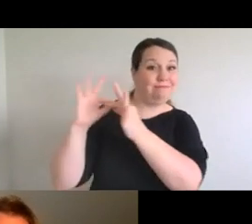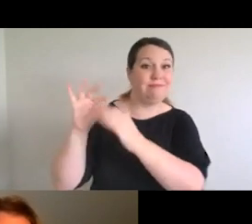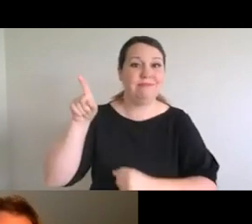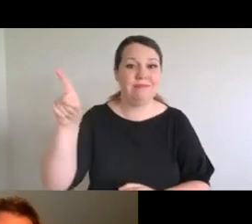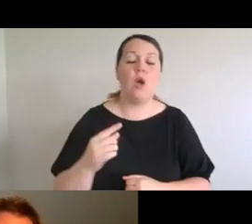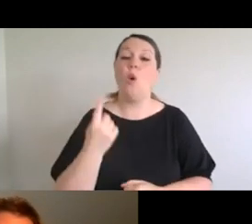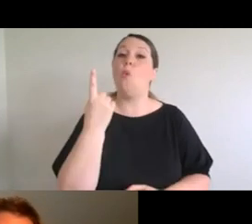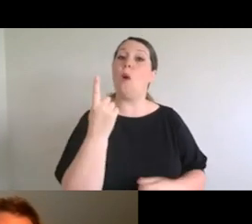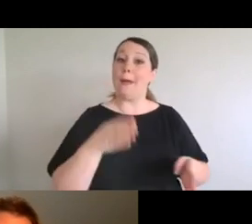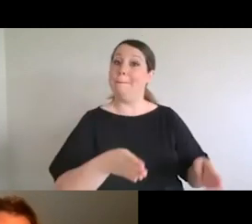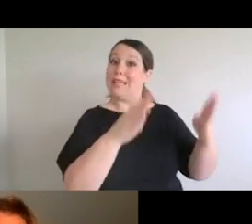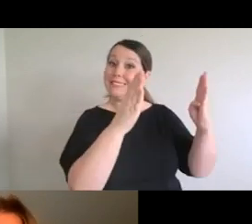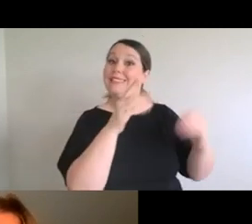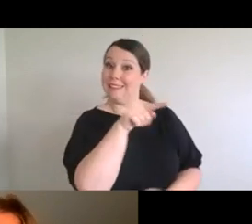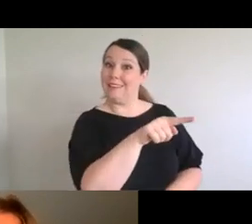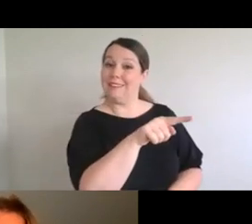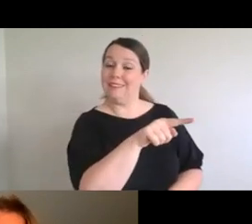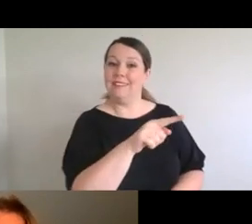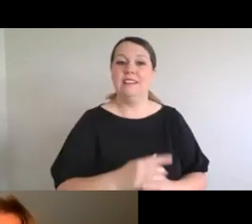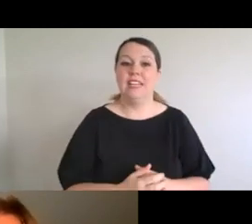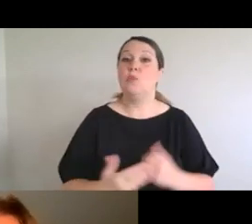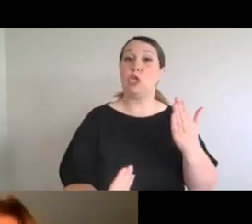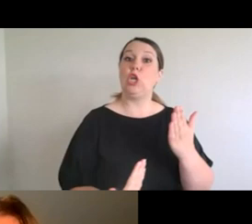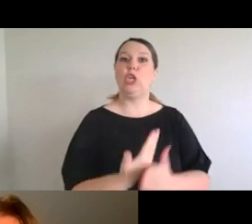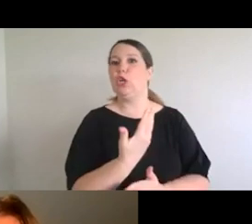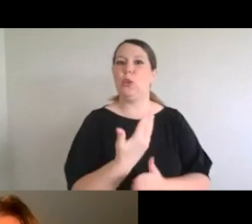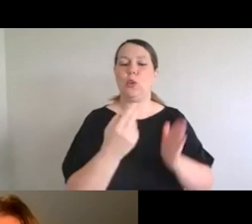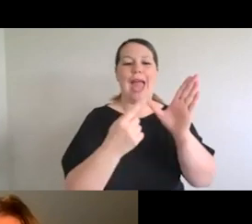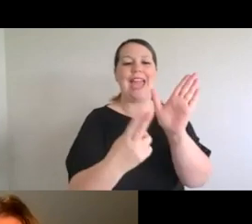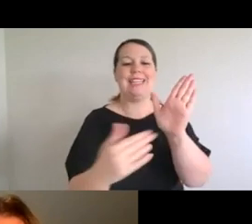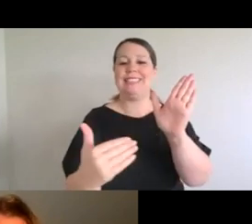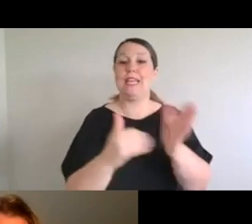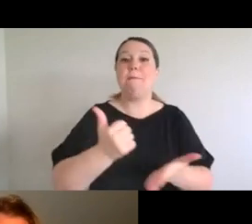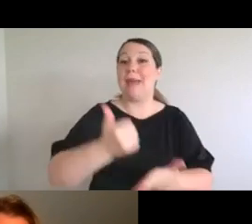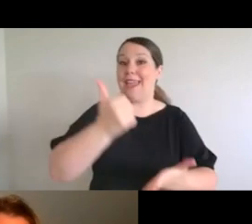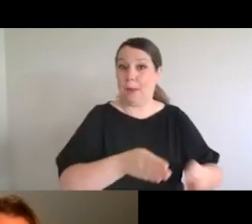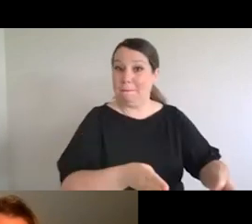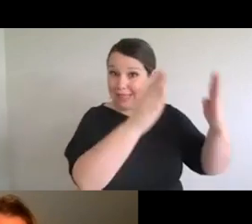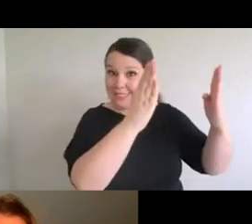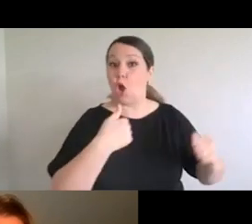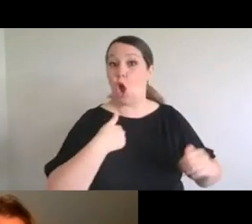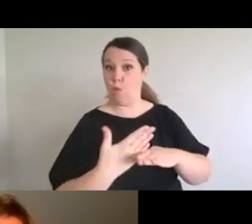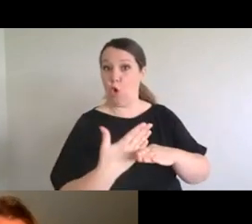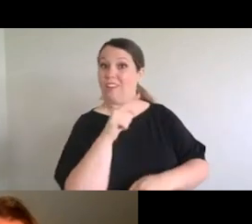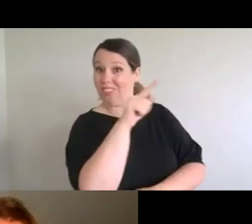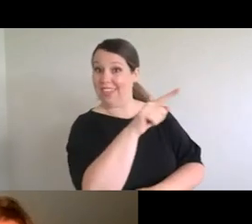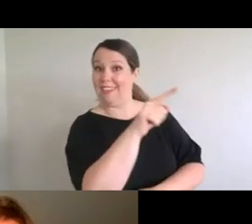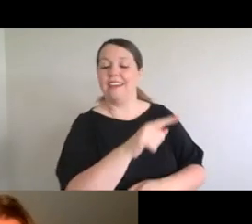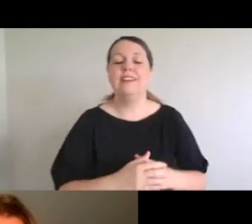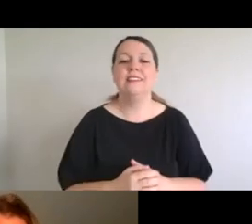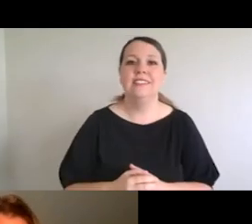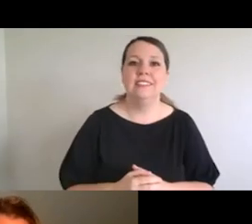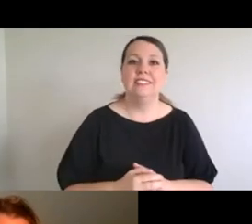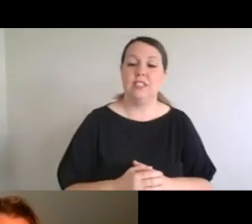right? And there was a brand new ANZ branch that was open when I just